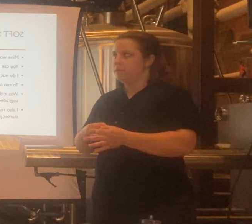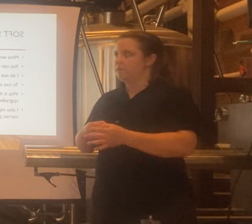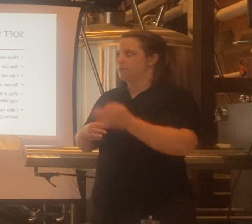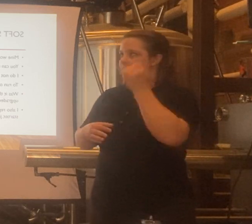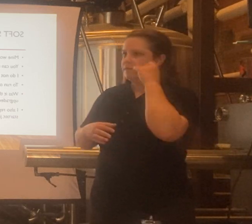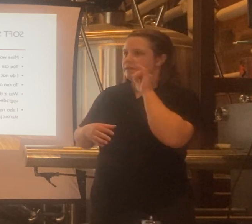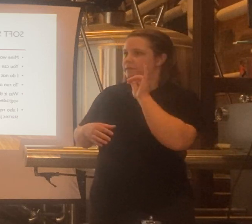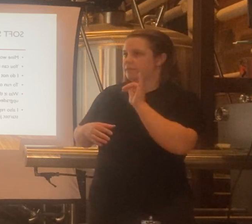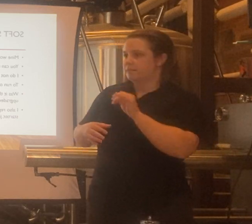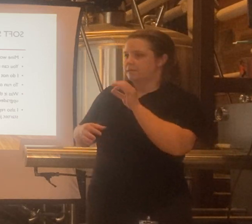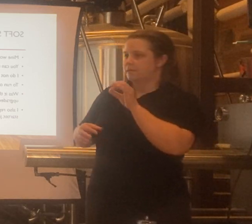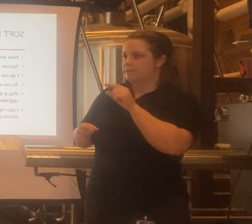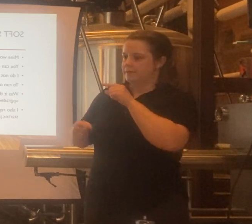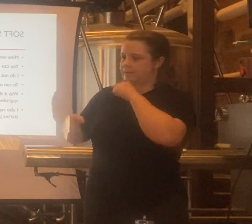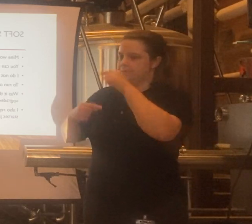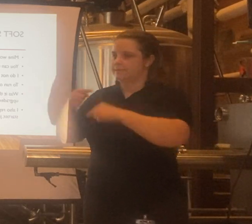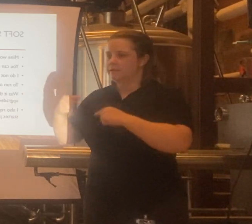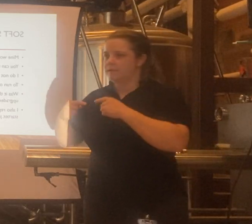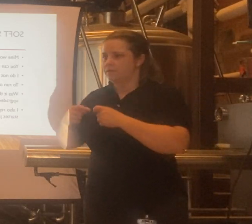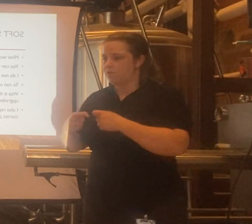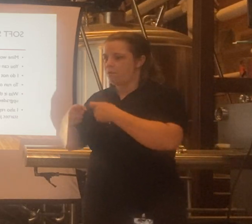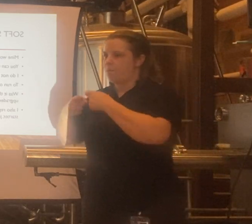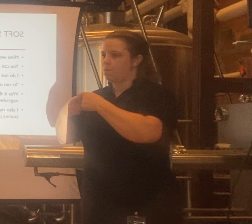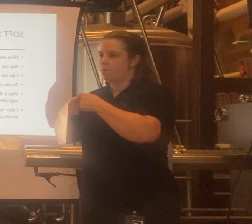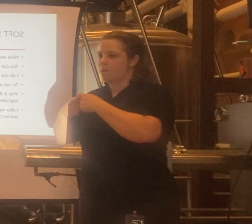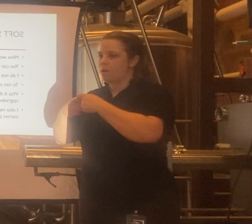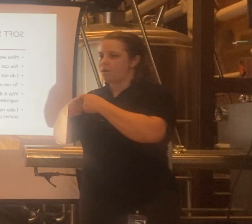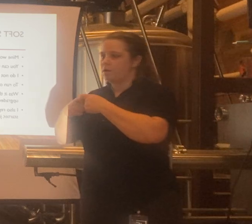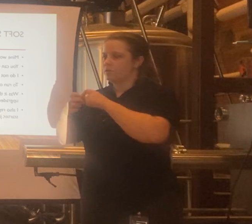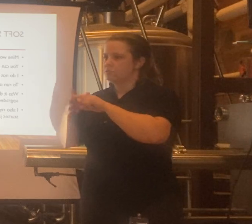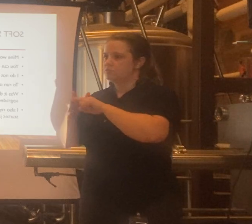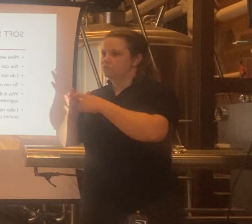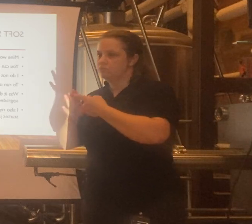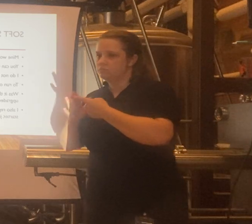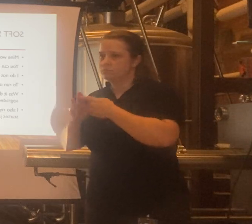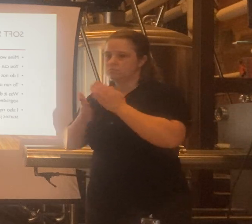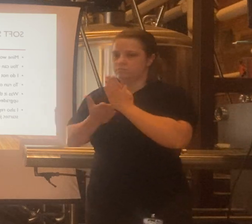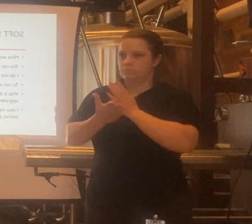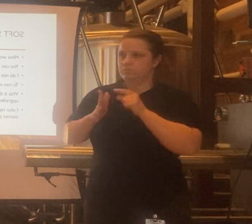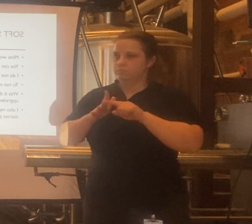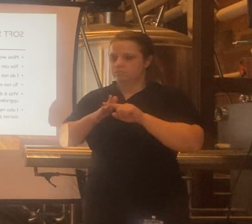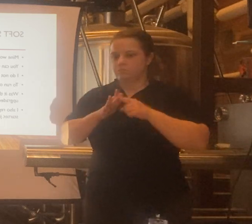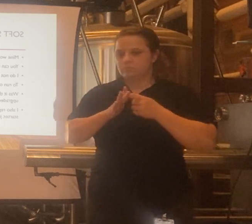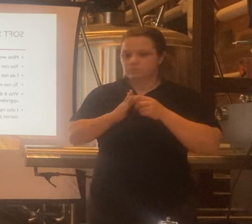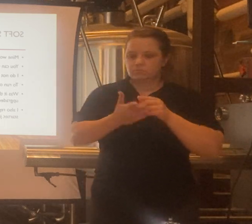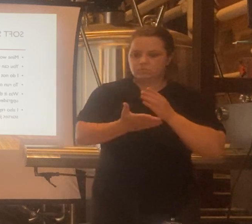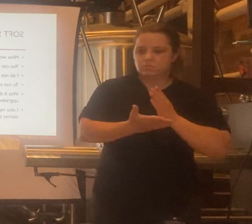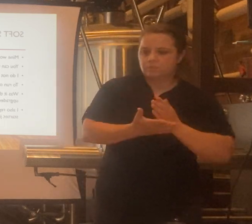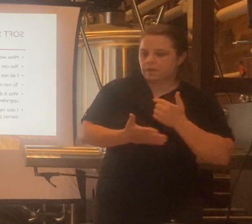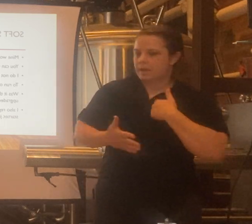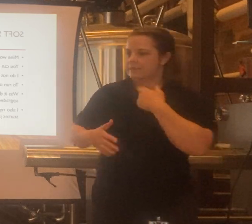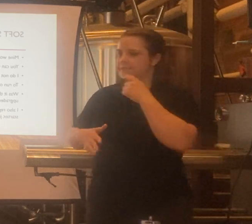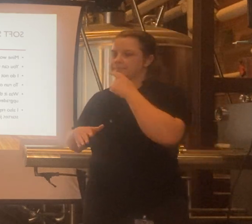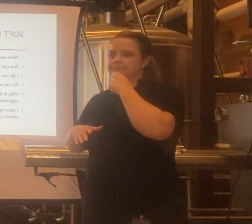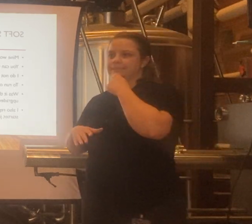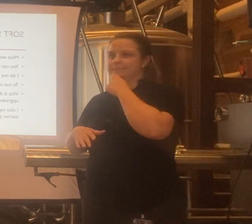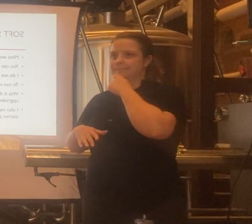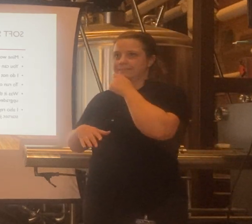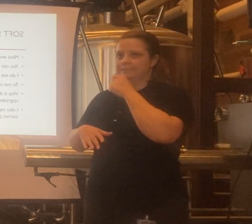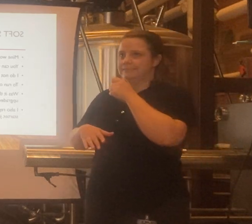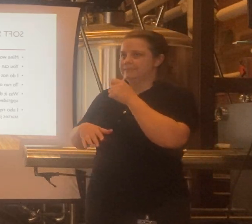of power and shorting was going on, that capacitor might be fried. I don't want to take the chance and then have to deal with that. So at the time I replaced